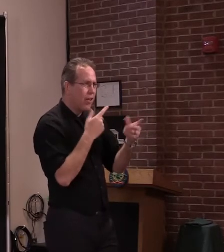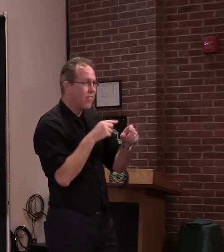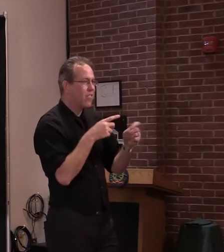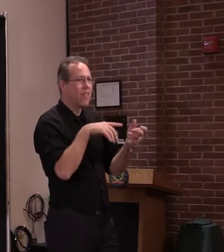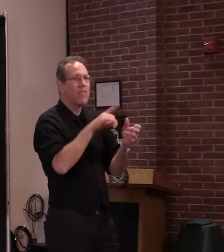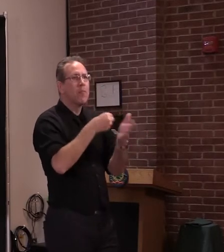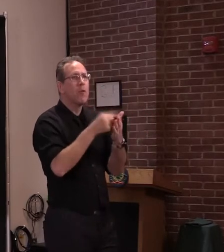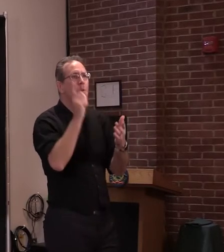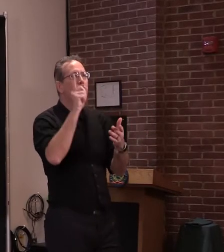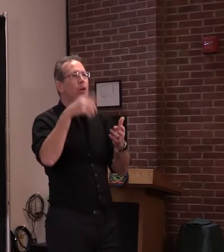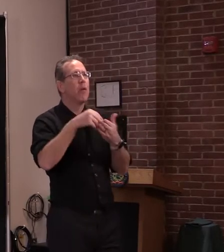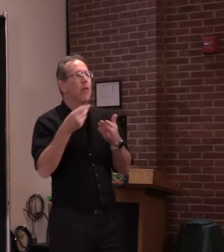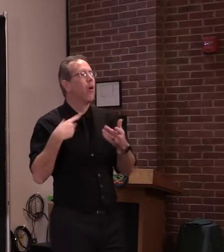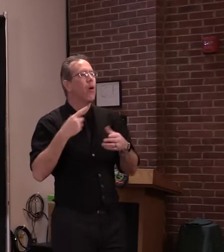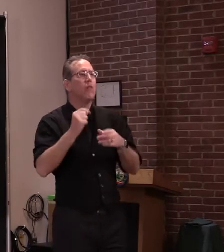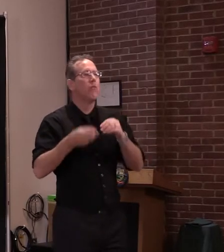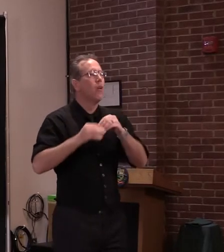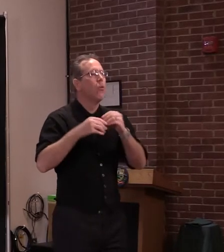Commissioner Pichek.